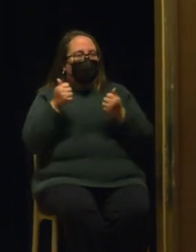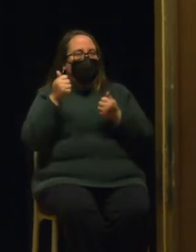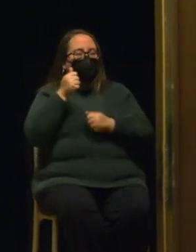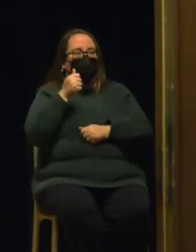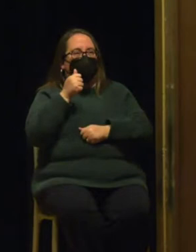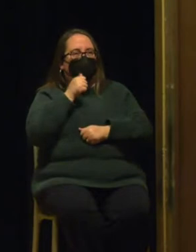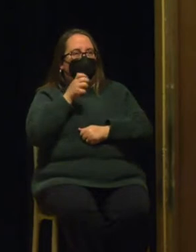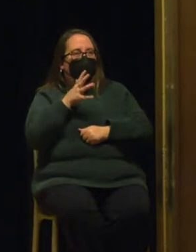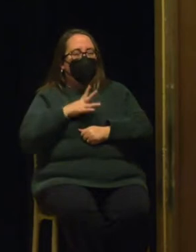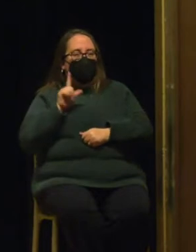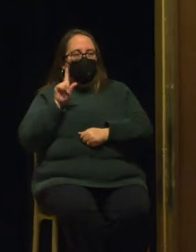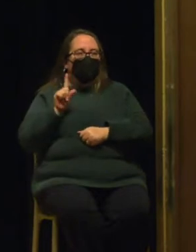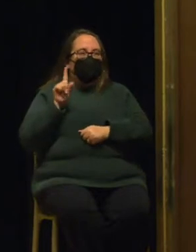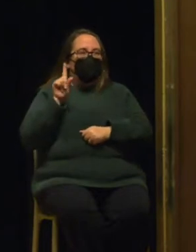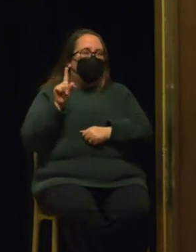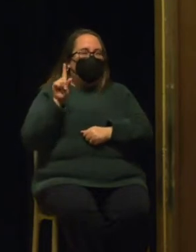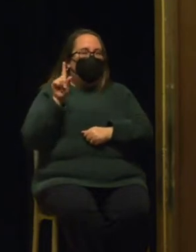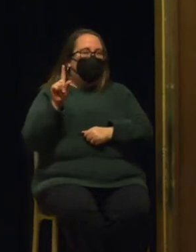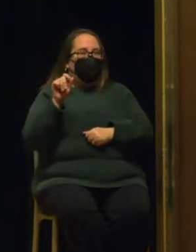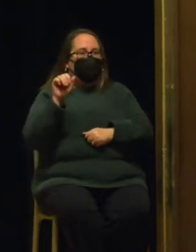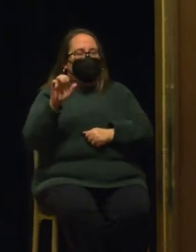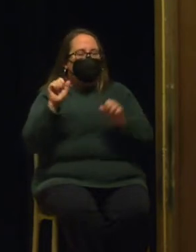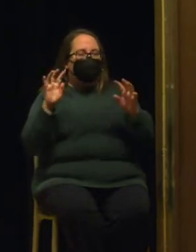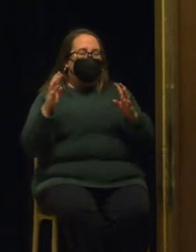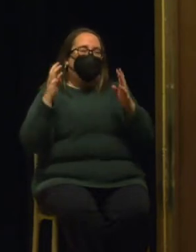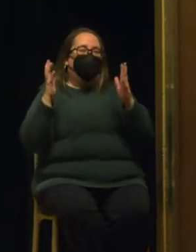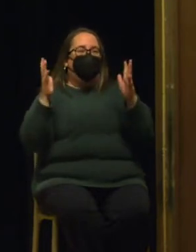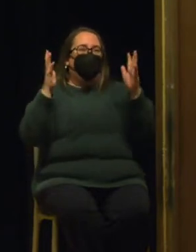SEC. And they were high-fiving each other. Yes.